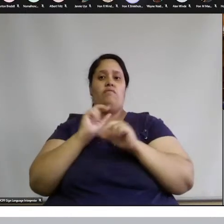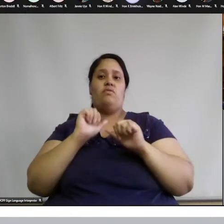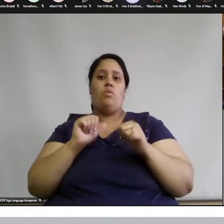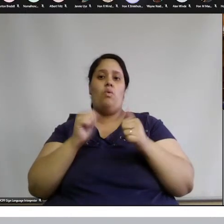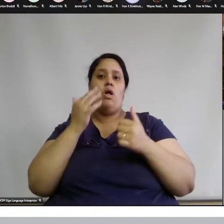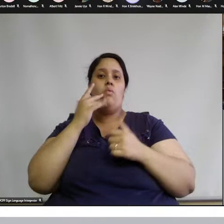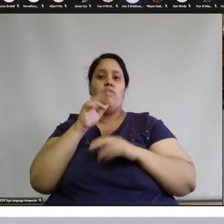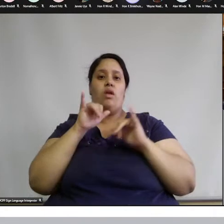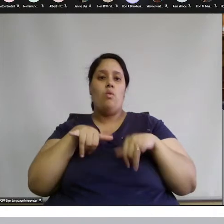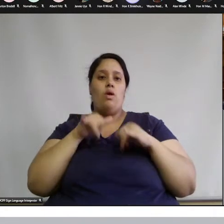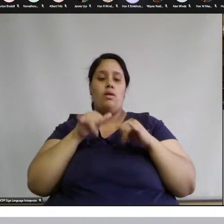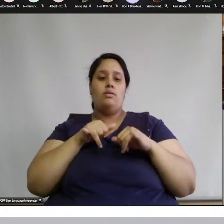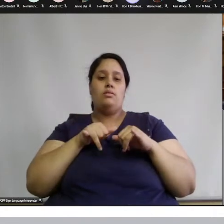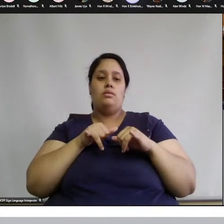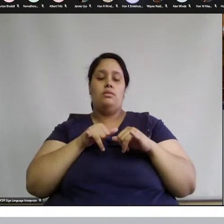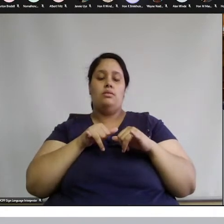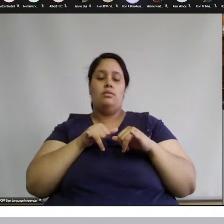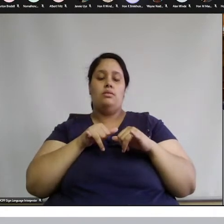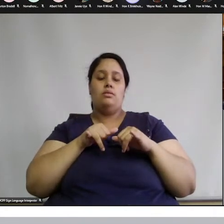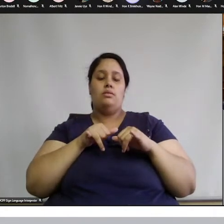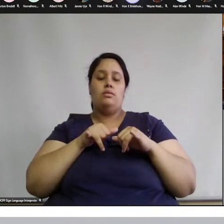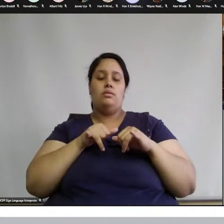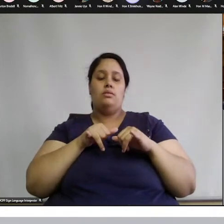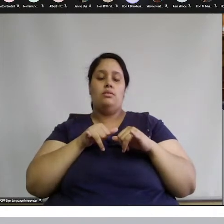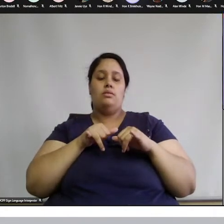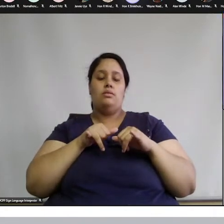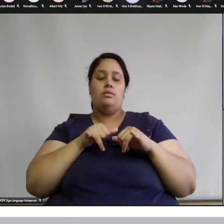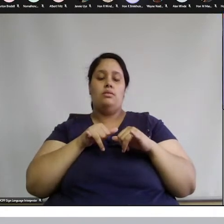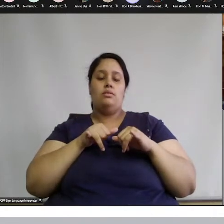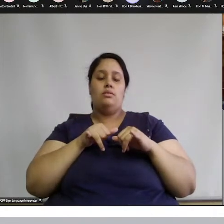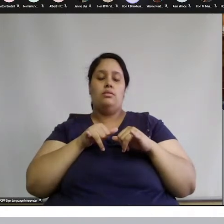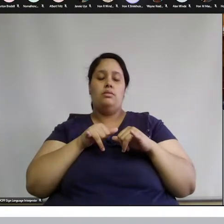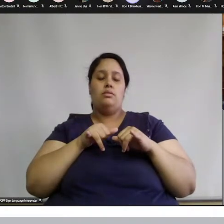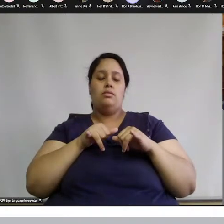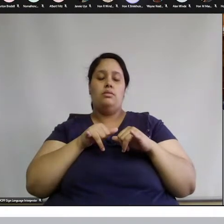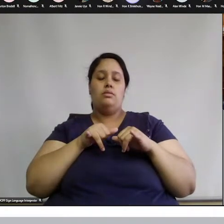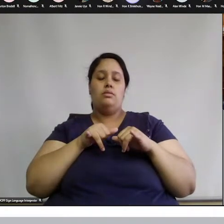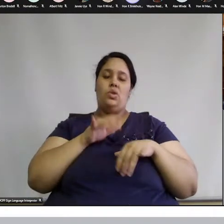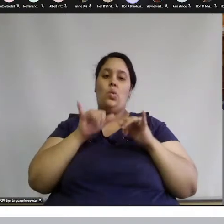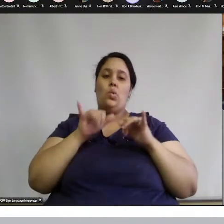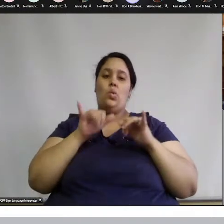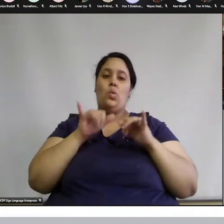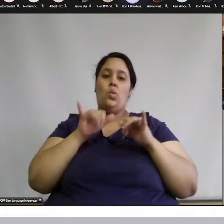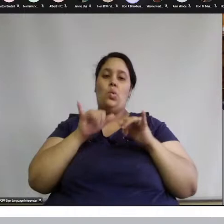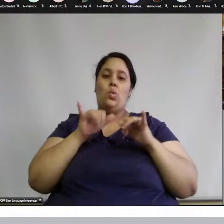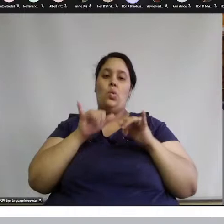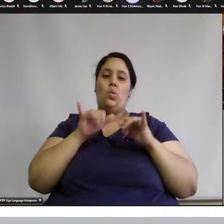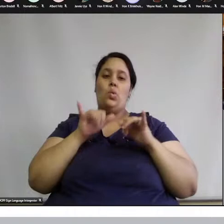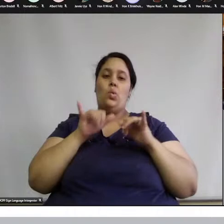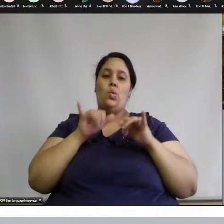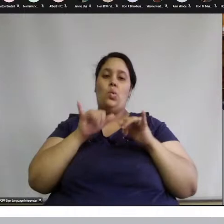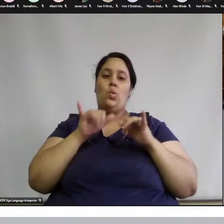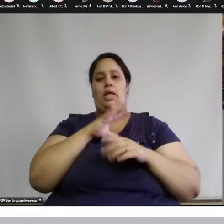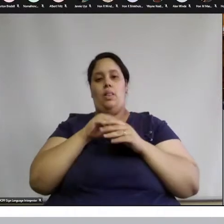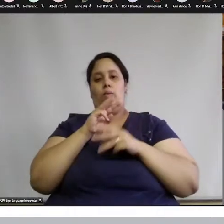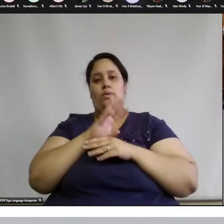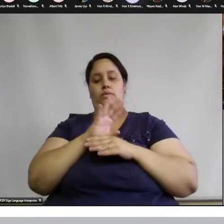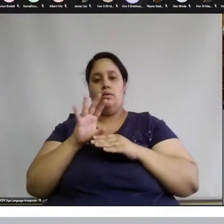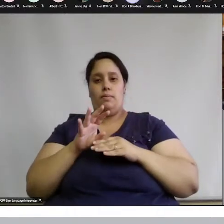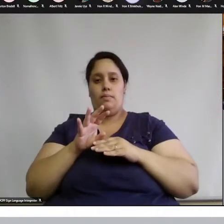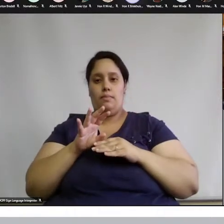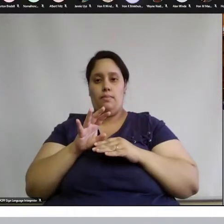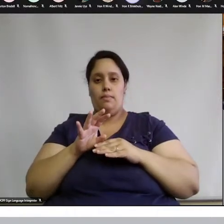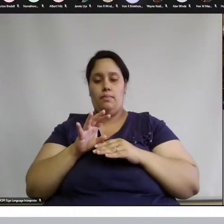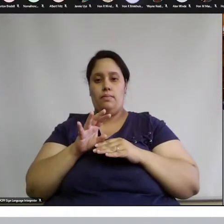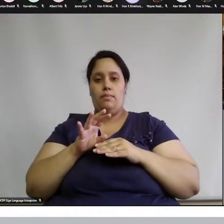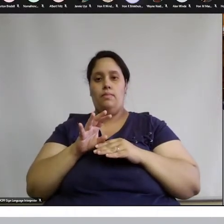they are waiting when they are waiting to be helped at our local clinics here in the Western Cape.